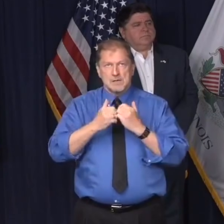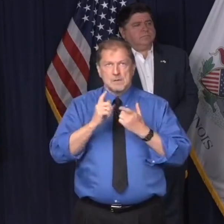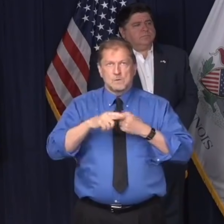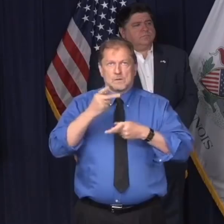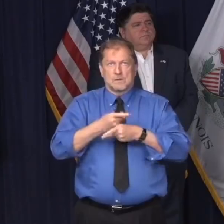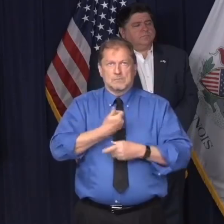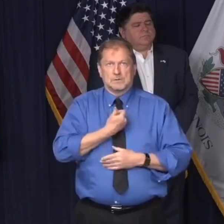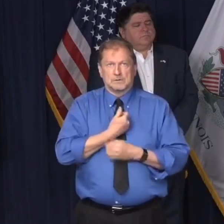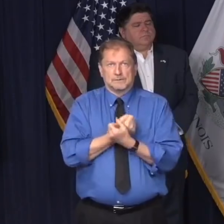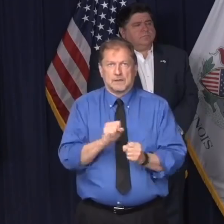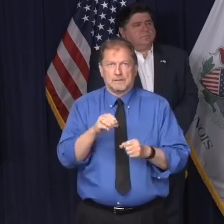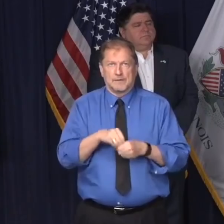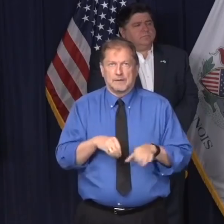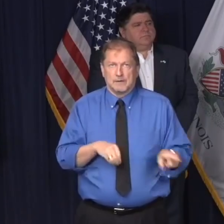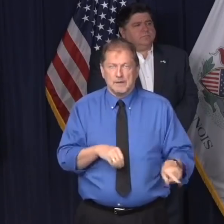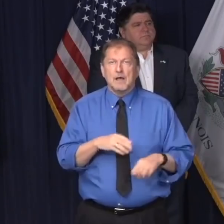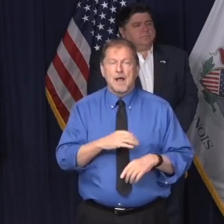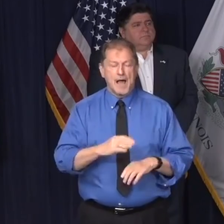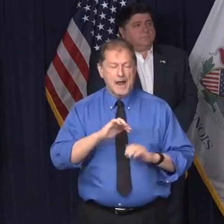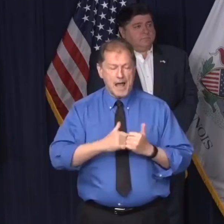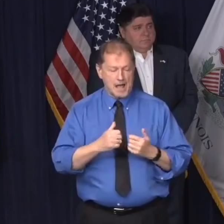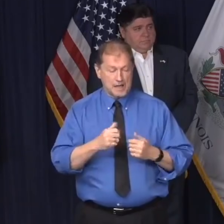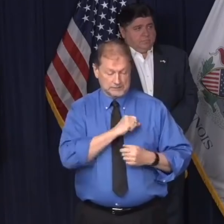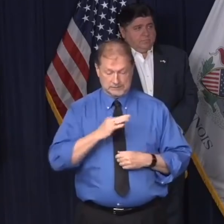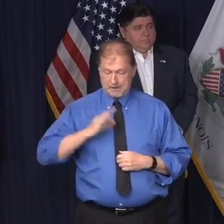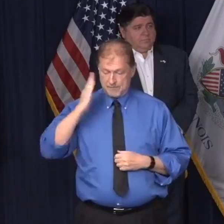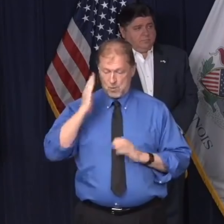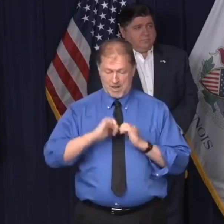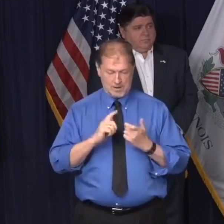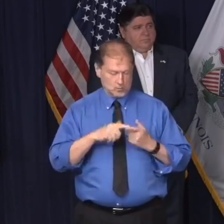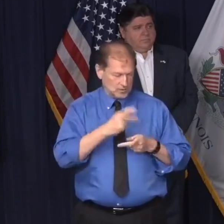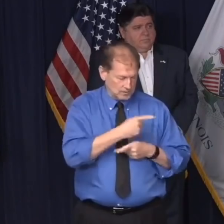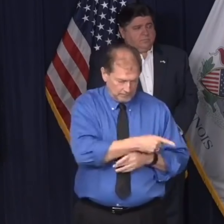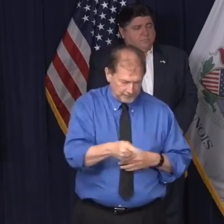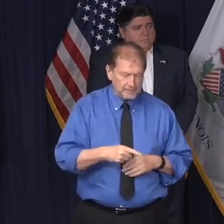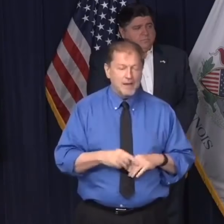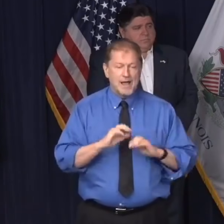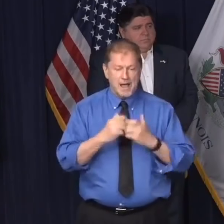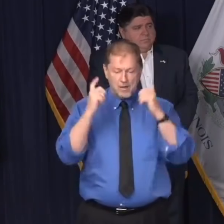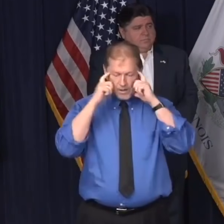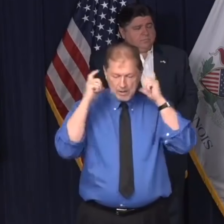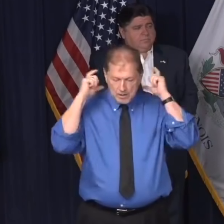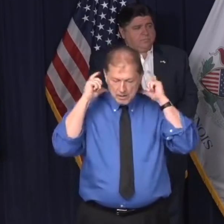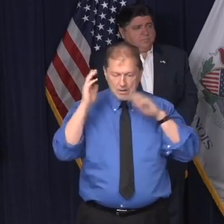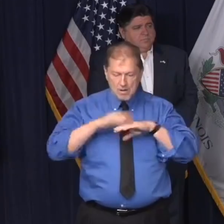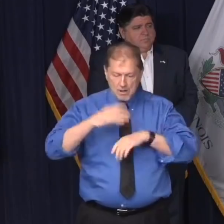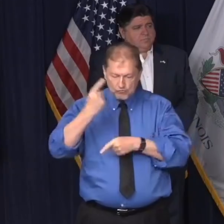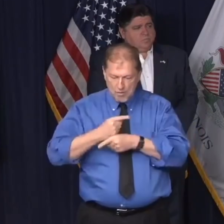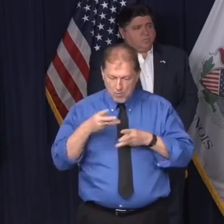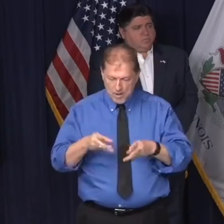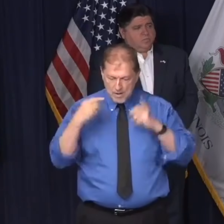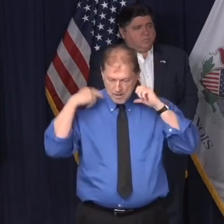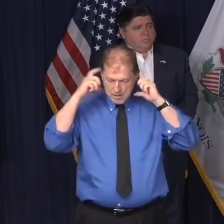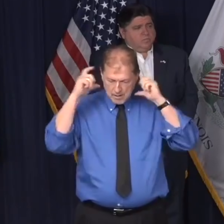they're following them, that they know how to appropriately put on and take off the PPE. If there are issues in terms of getting the PPE, the governor